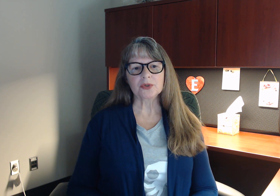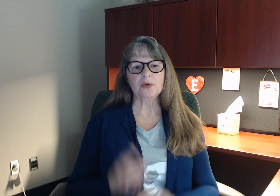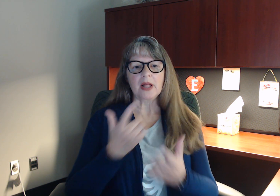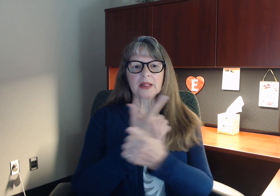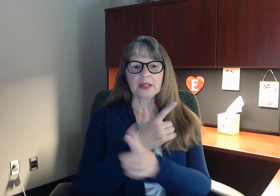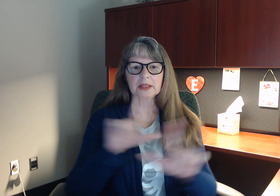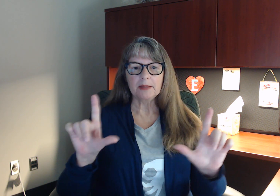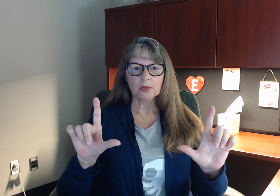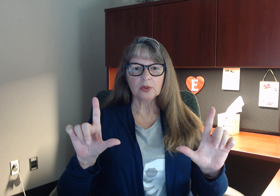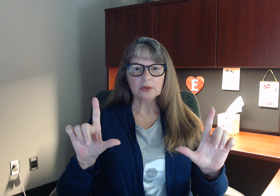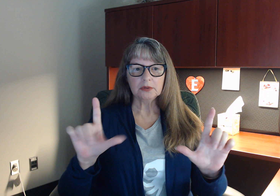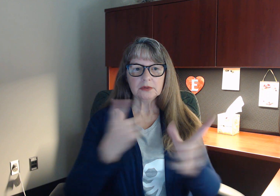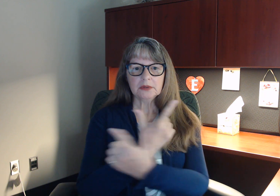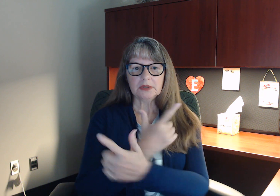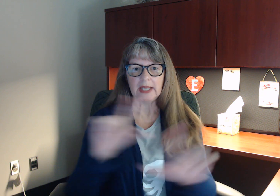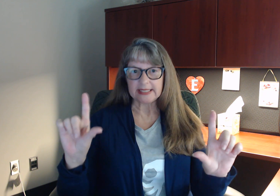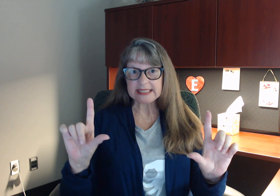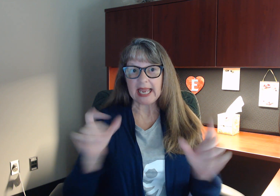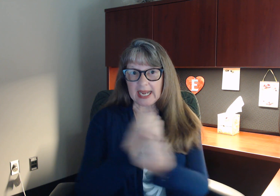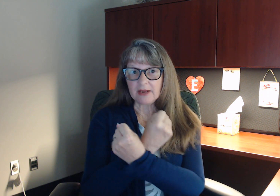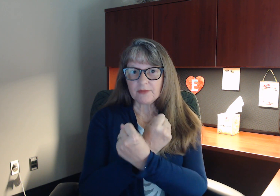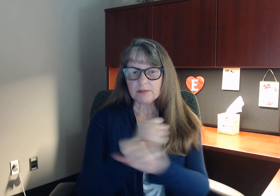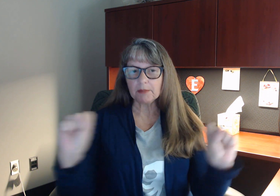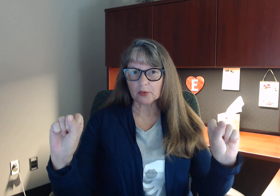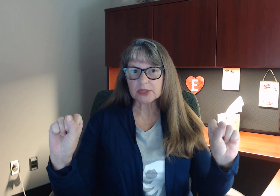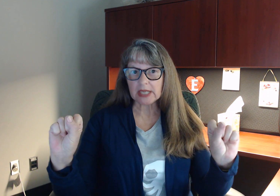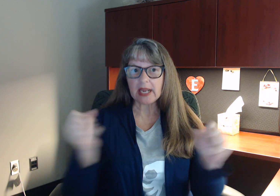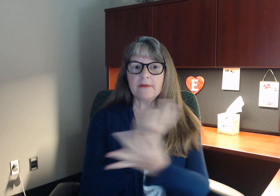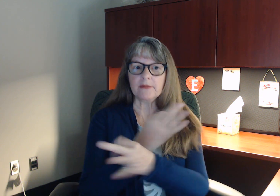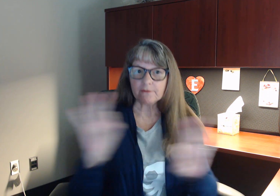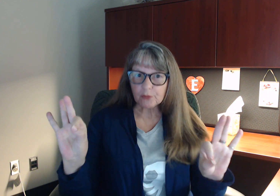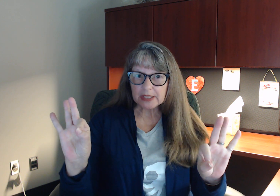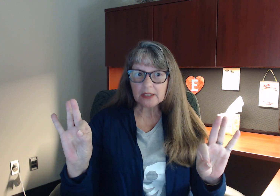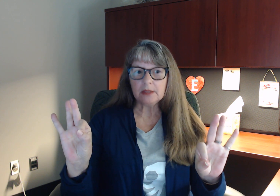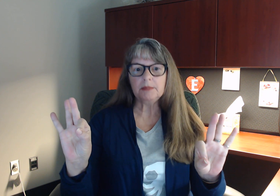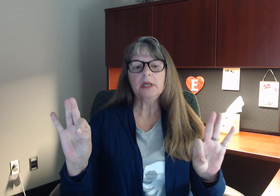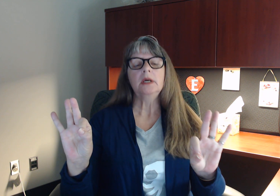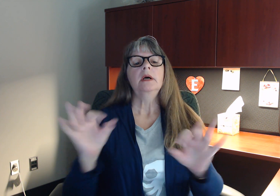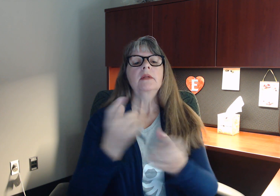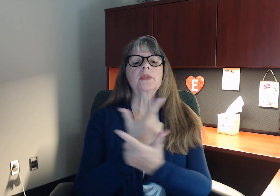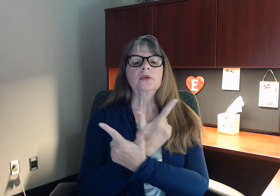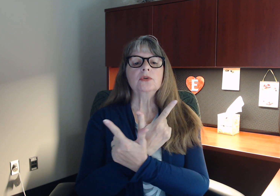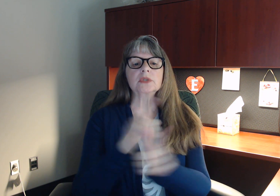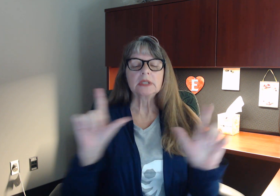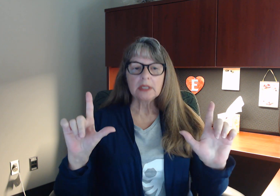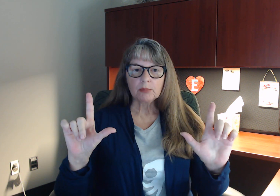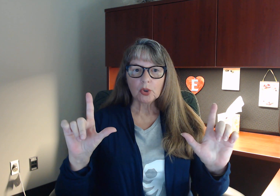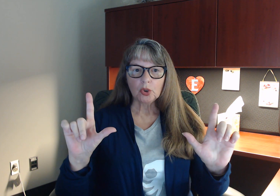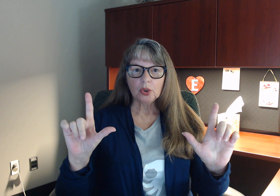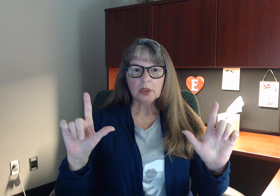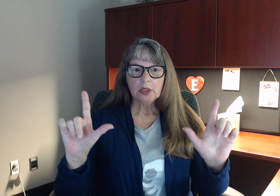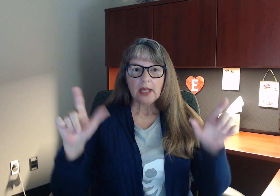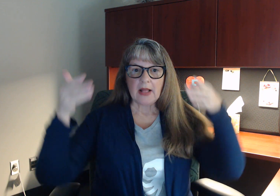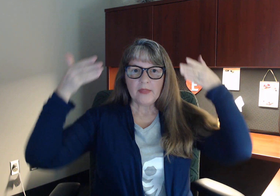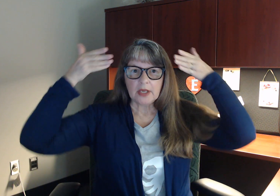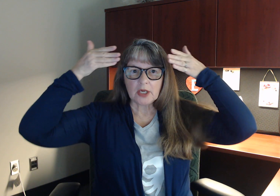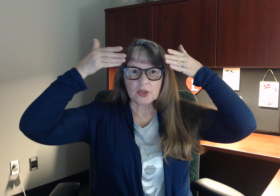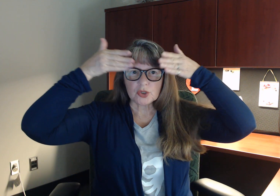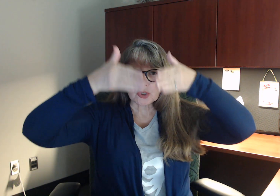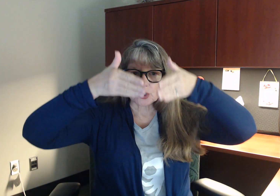do liberal, like save. Remember save and freedom. They'll use liberal and then